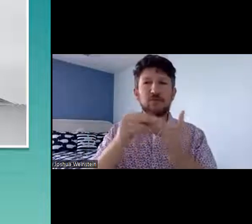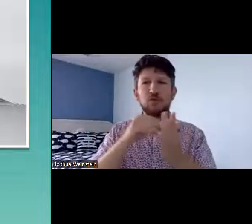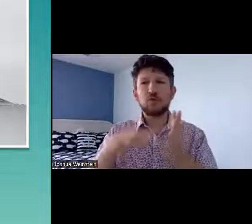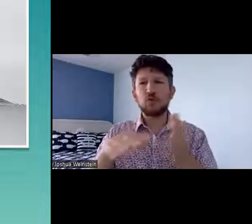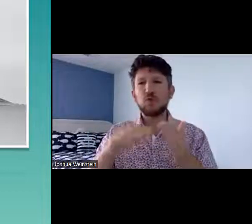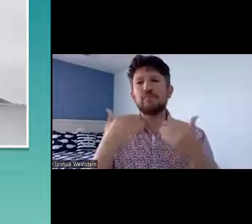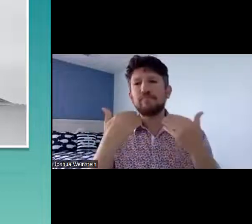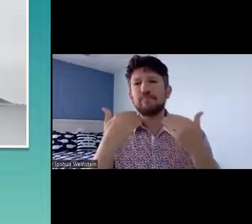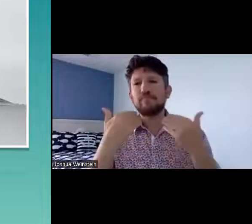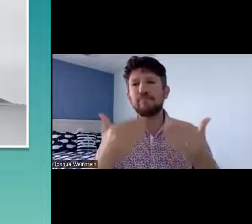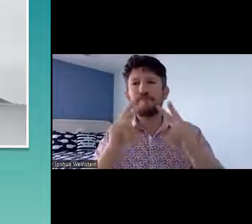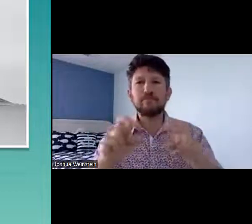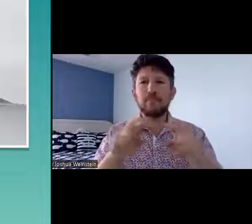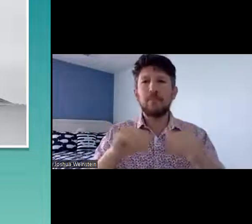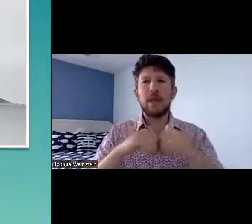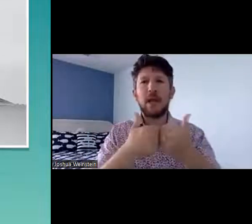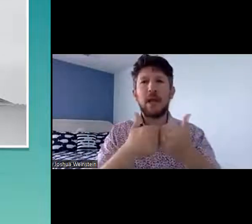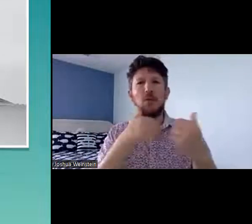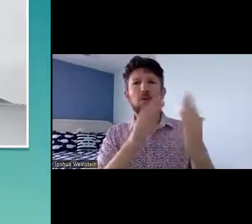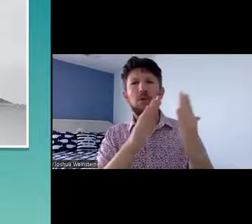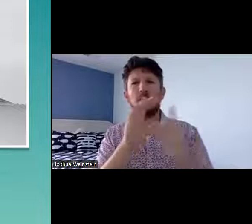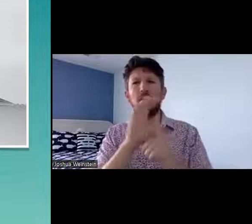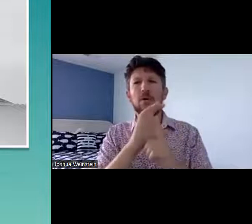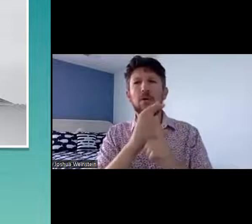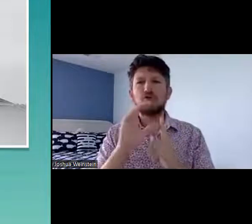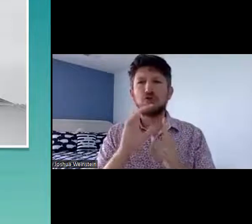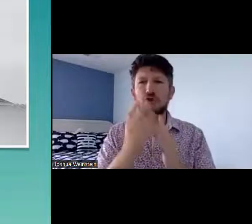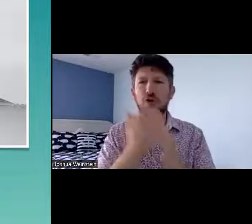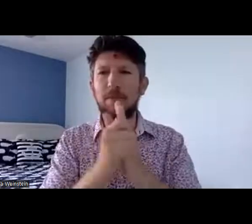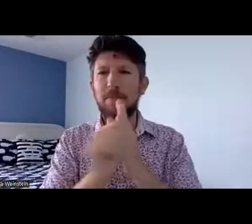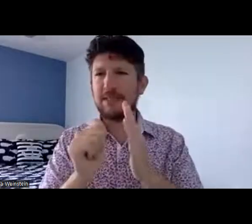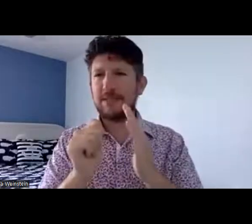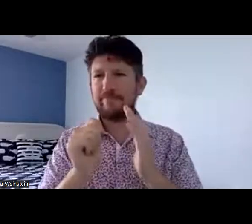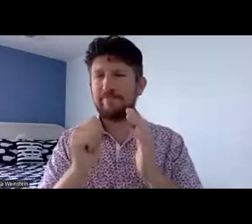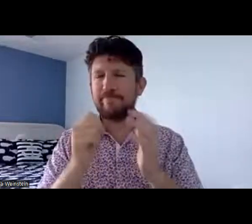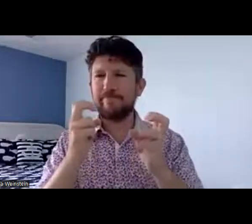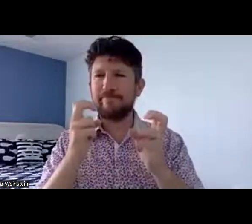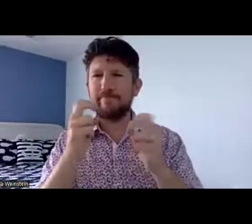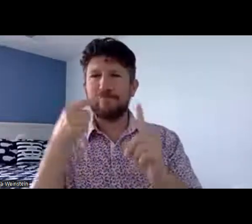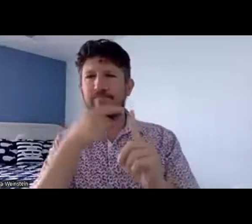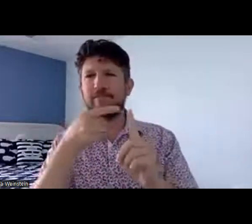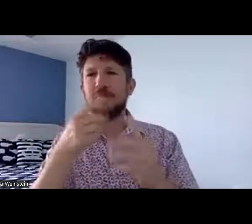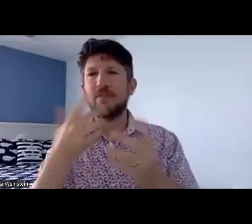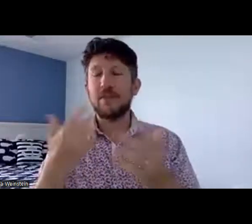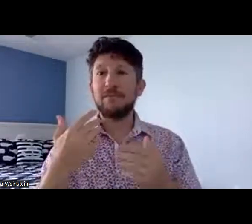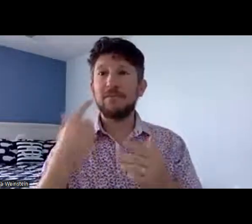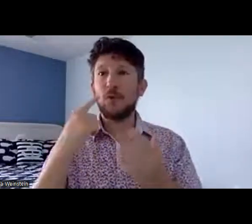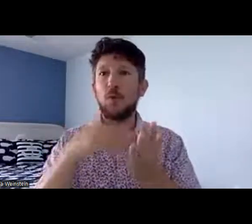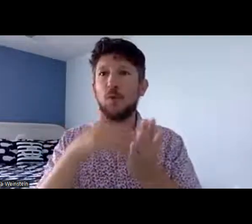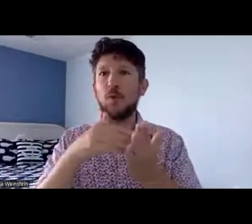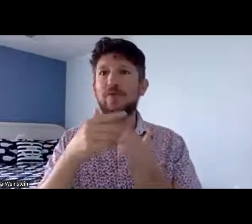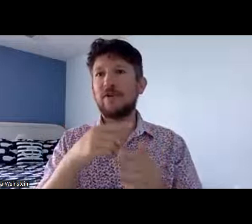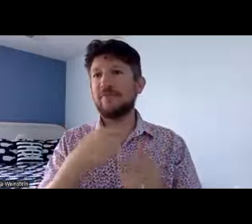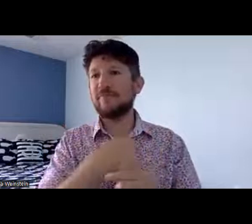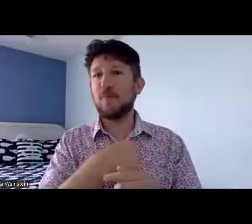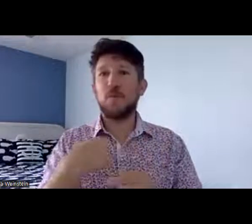And if we meet someone like a deaf or hard of hearing student, how do we approach cultural competency with